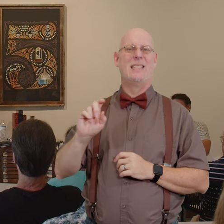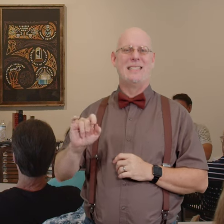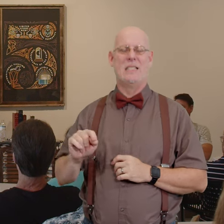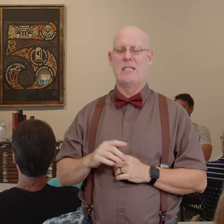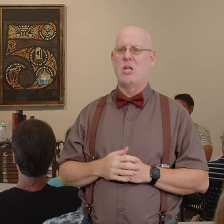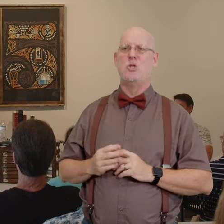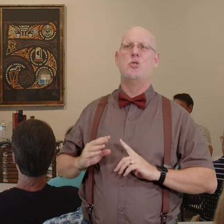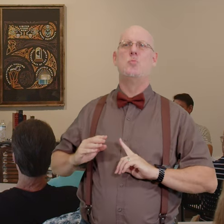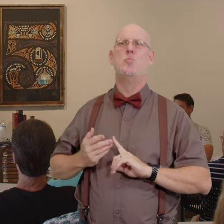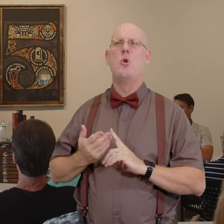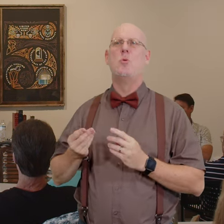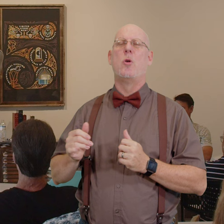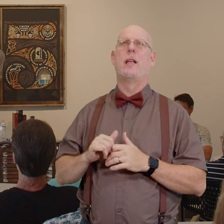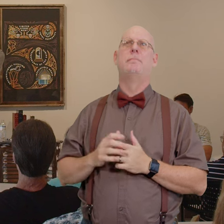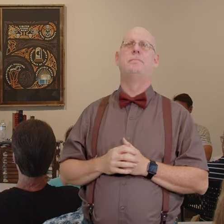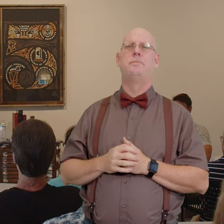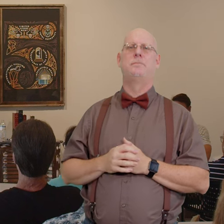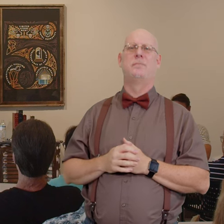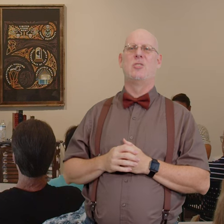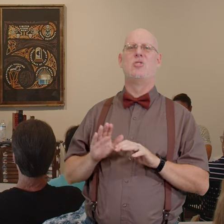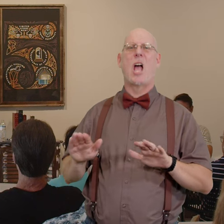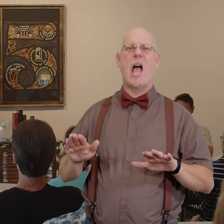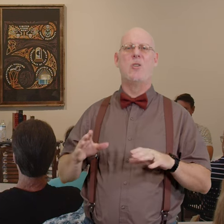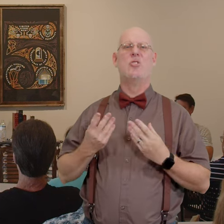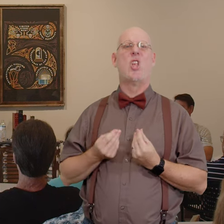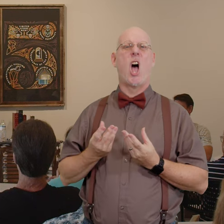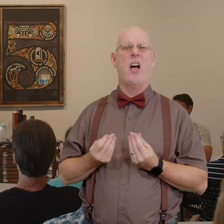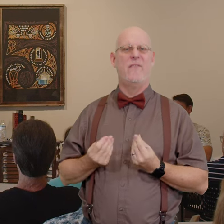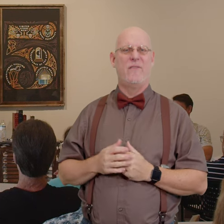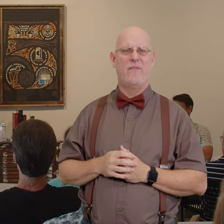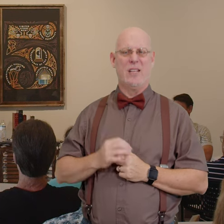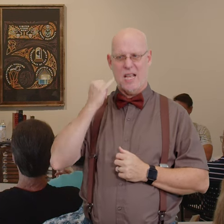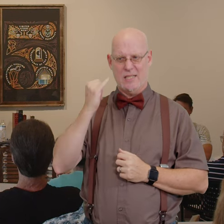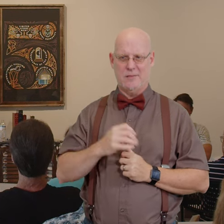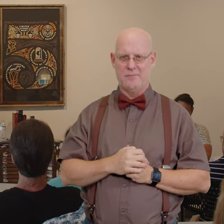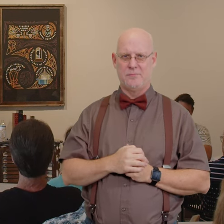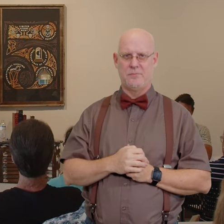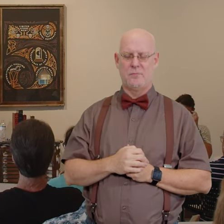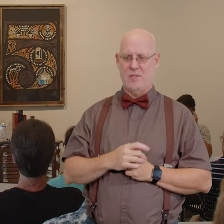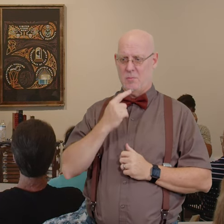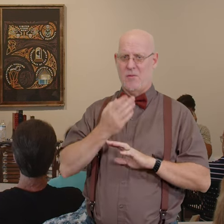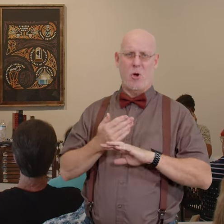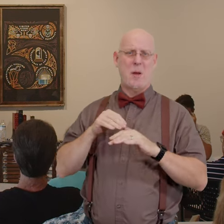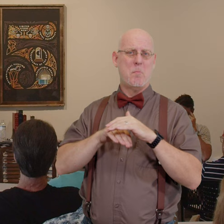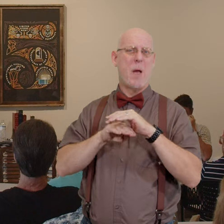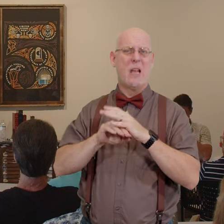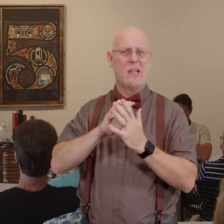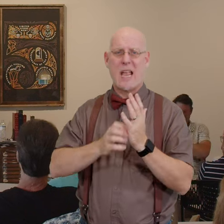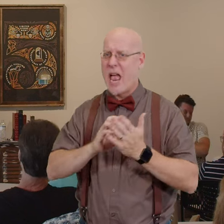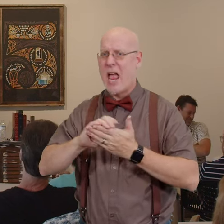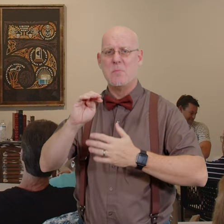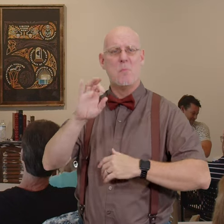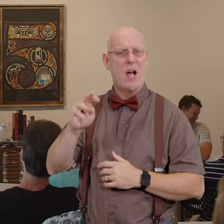Jay-Z, like smooth, like he was childish. He was soft. What's the idea? He's, you know, I've said it before, he's like baking cakes